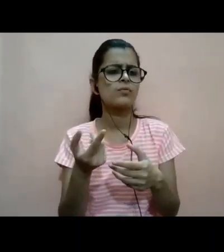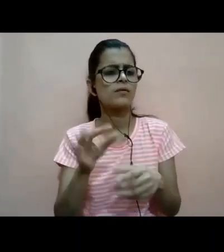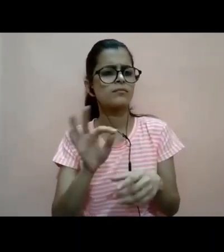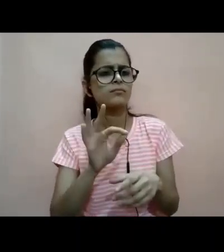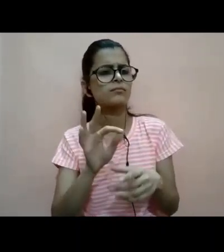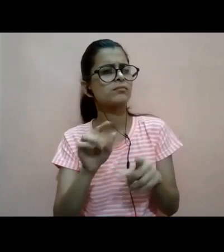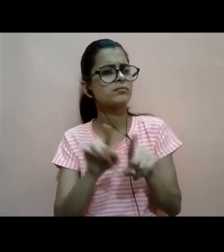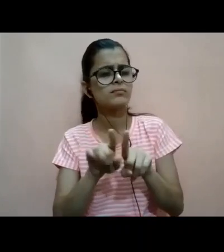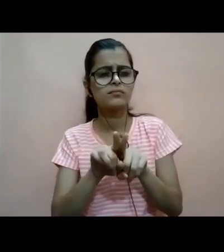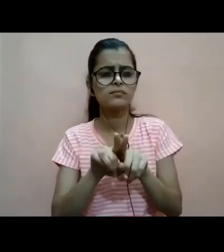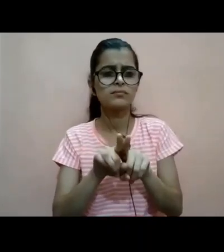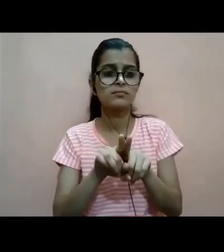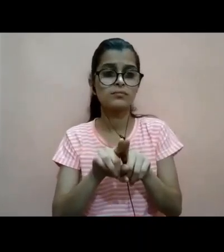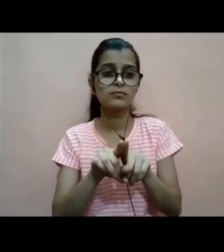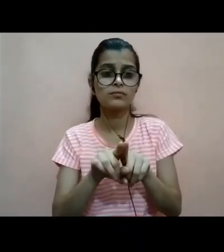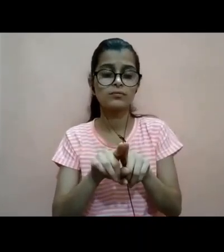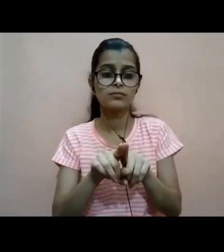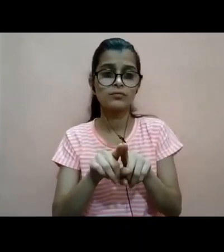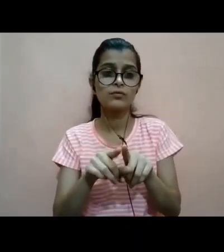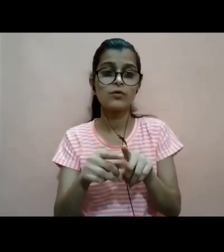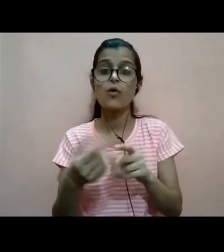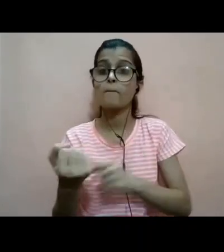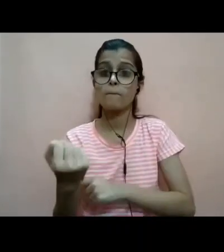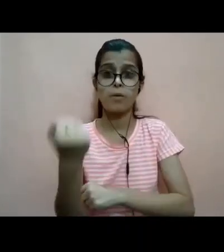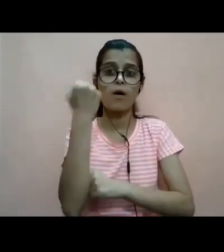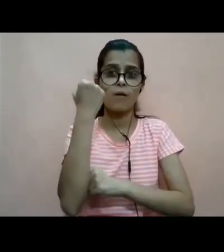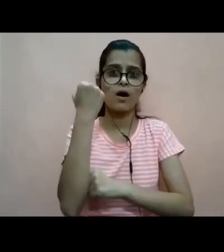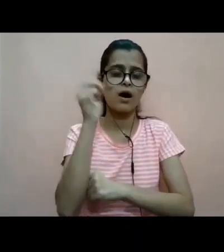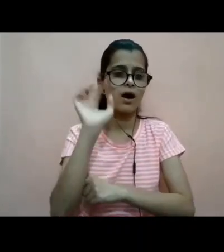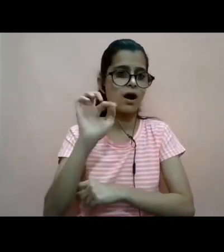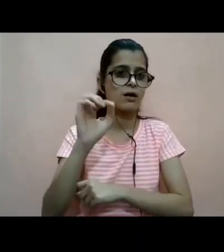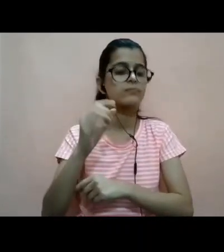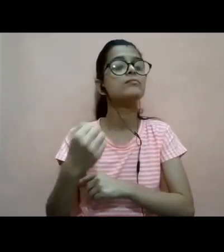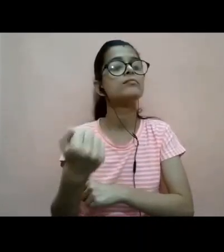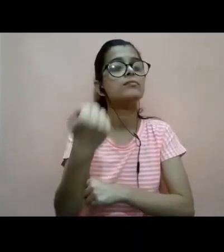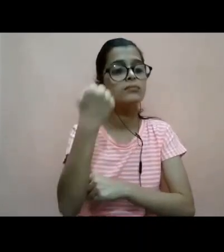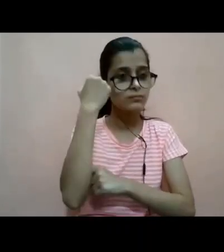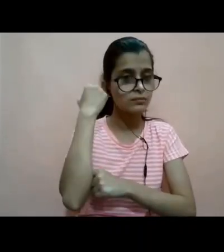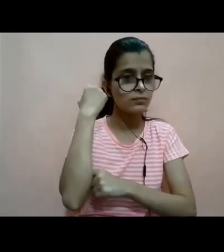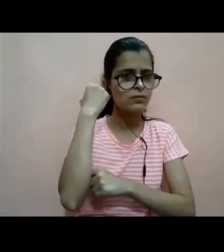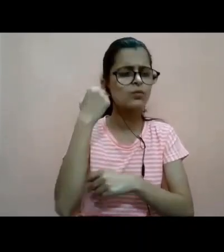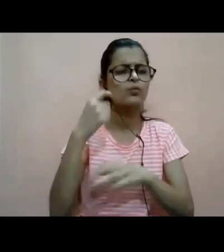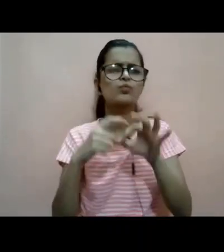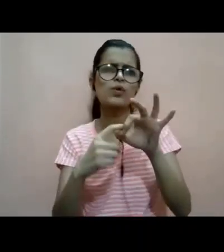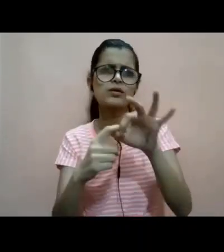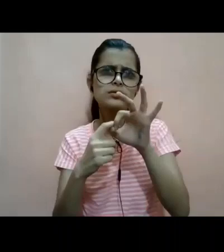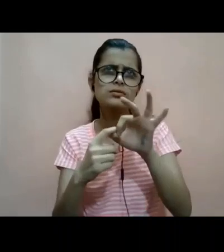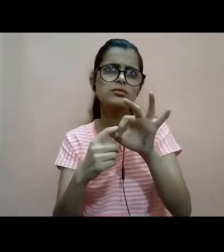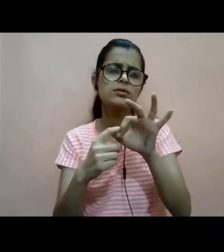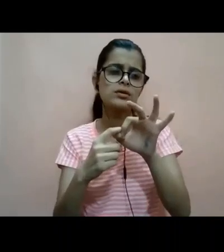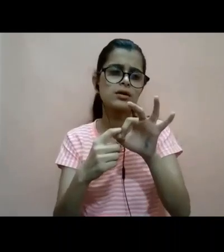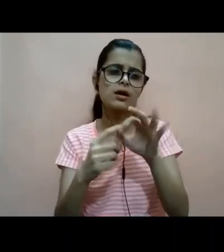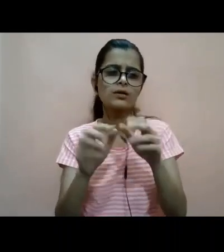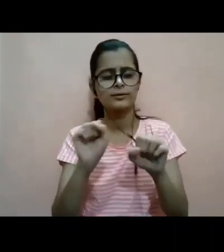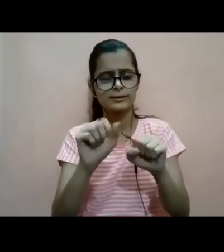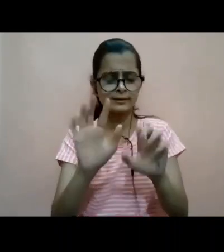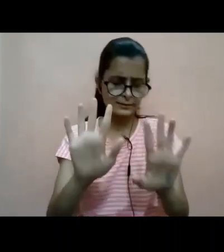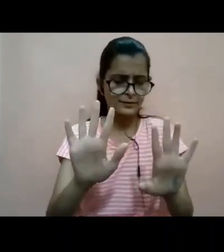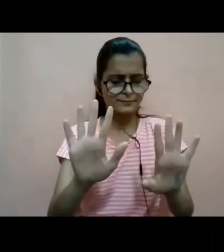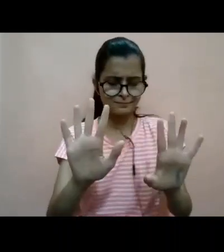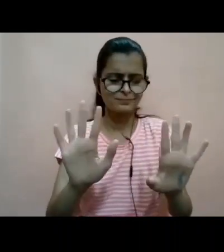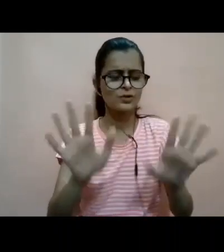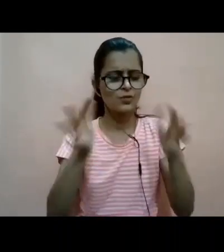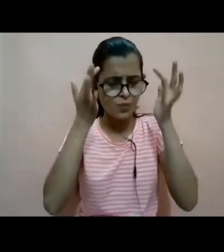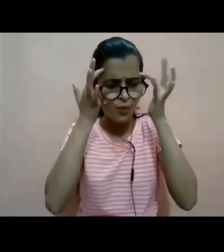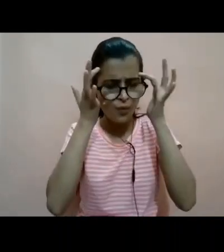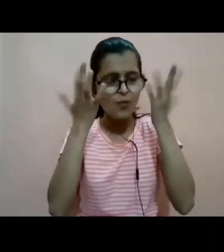posing now, questions about power, and also questions about, So I think that the first thing to say,